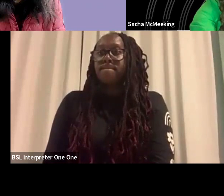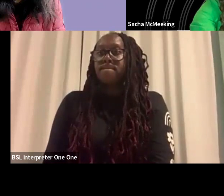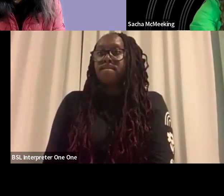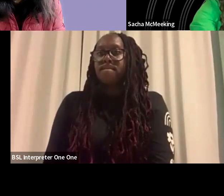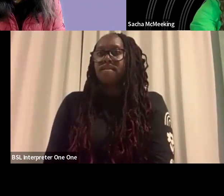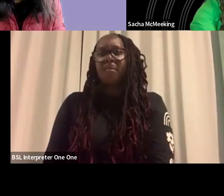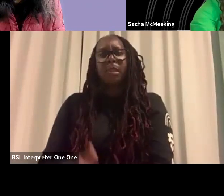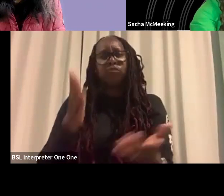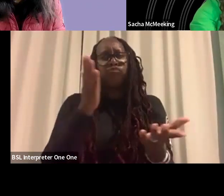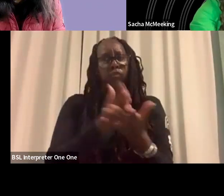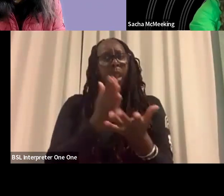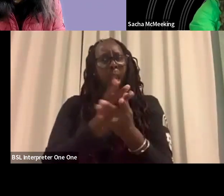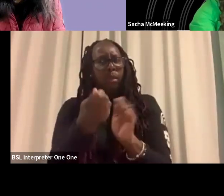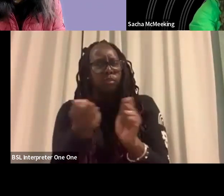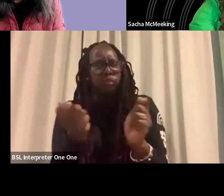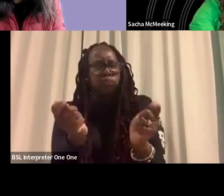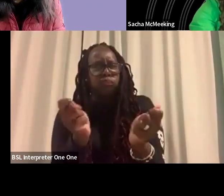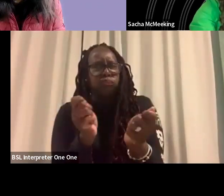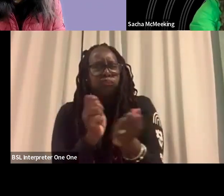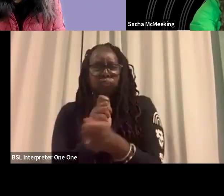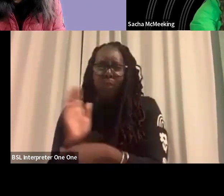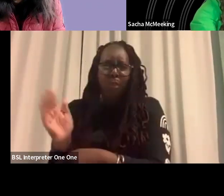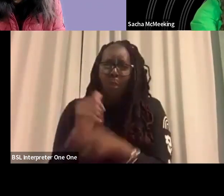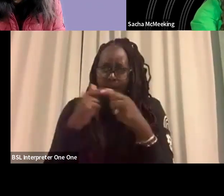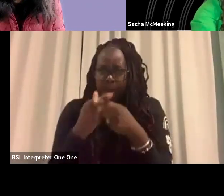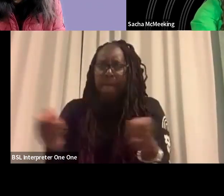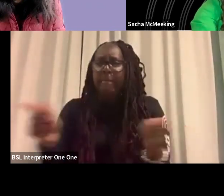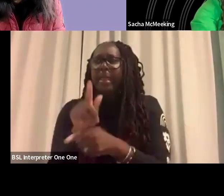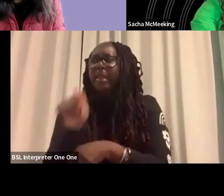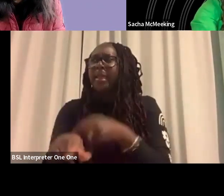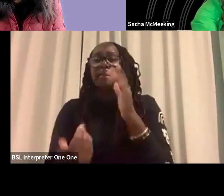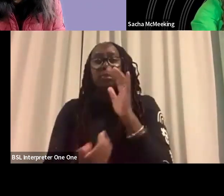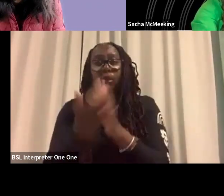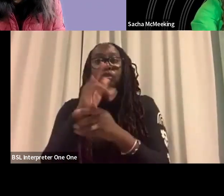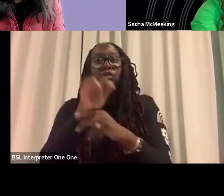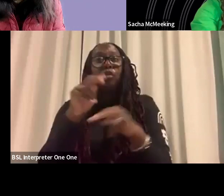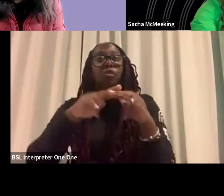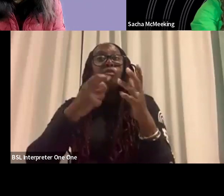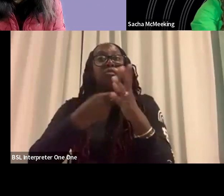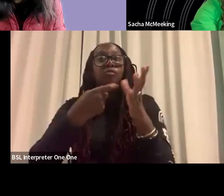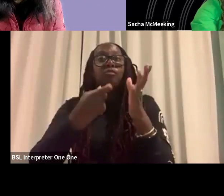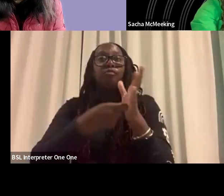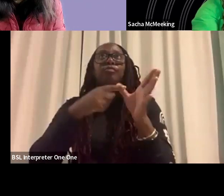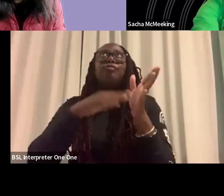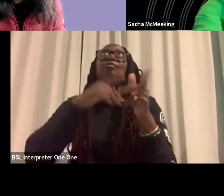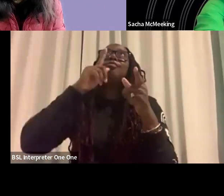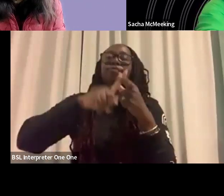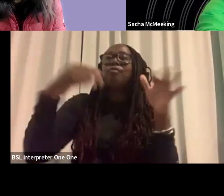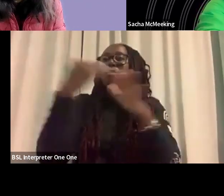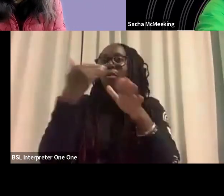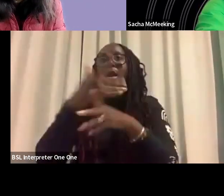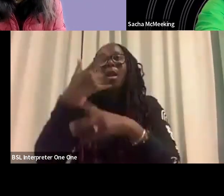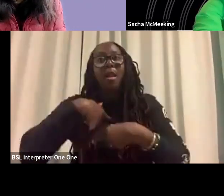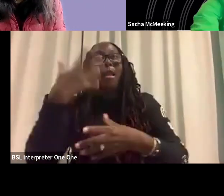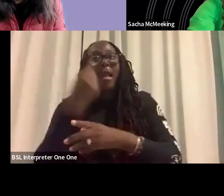it really can be adapted to every public, and it can, as a new framework, it's quite inspiring to say, okay, I can have